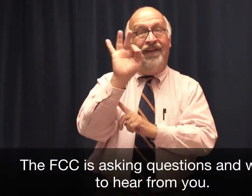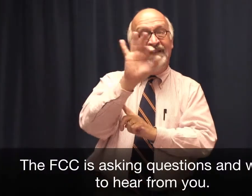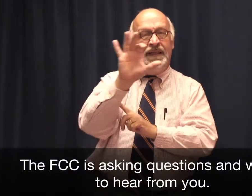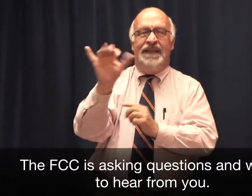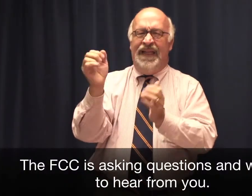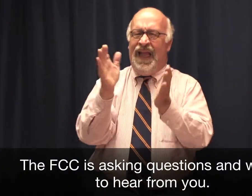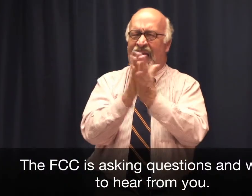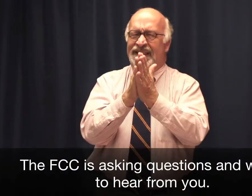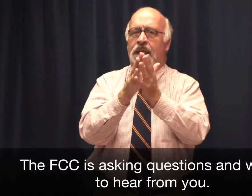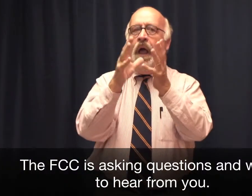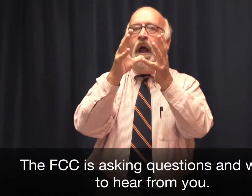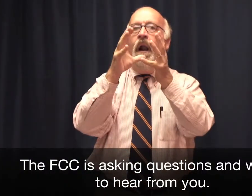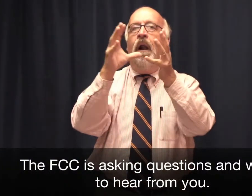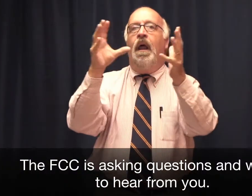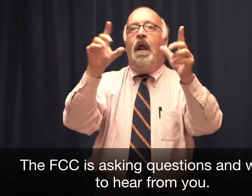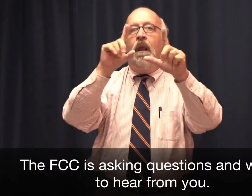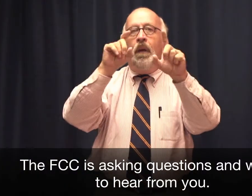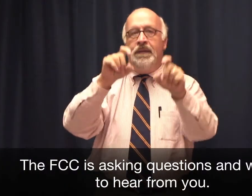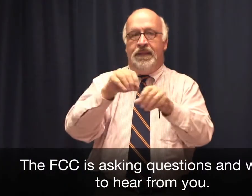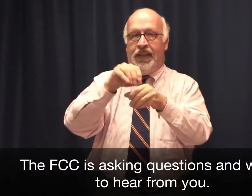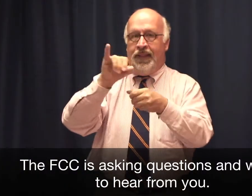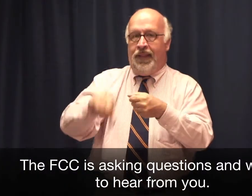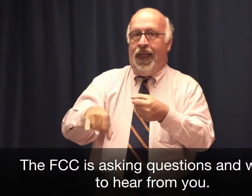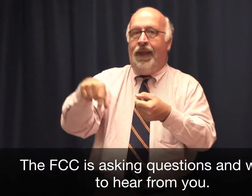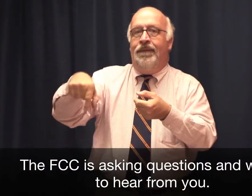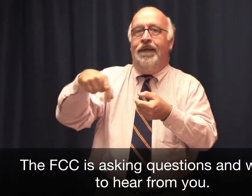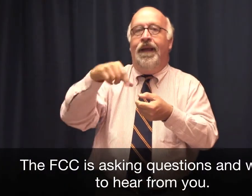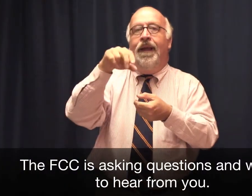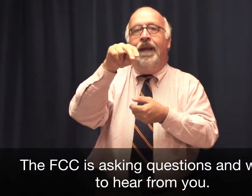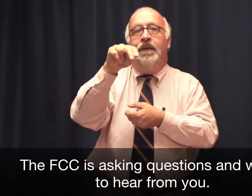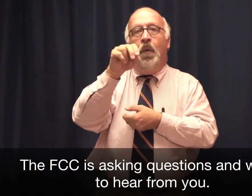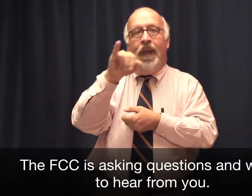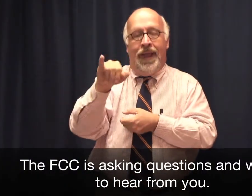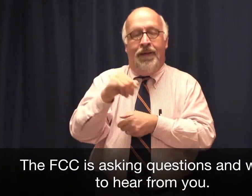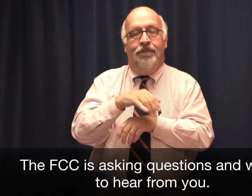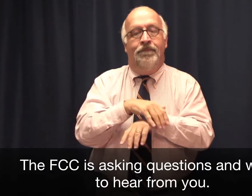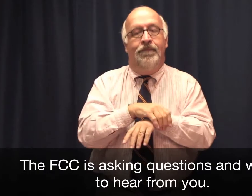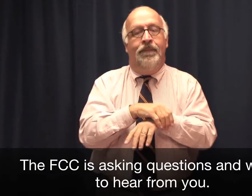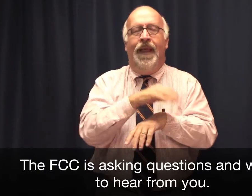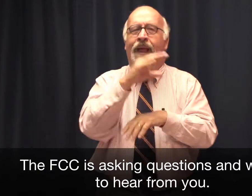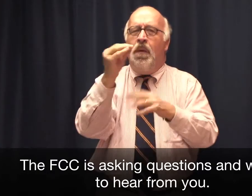The FCC is asking questions and wants to hear from you.